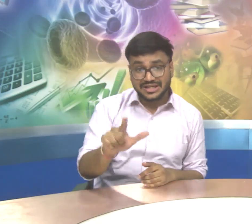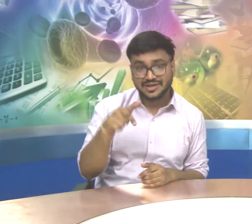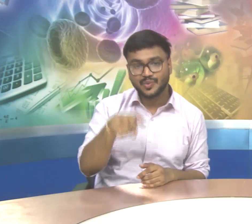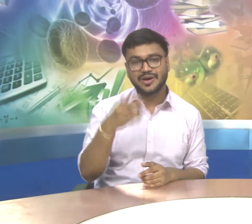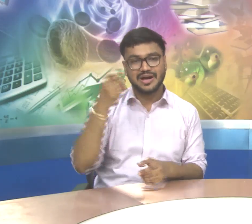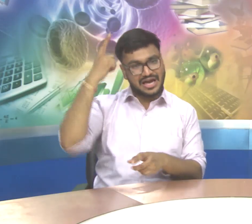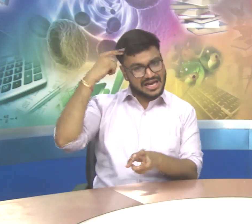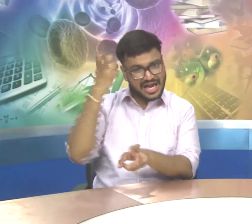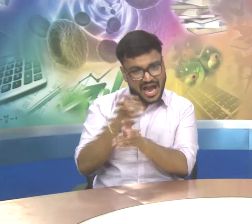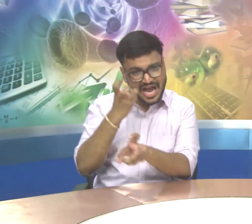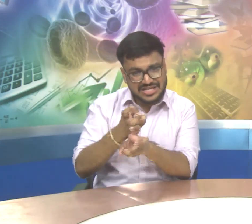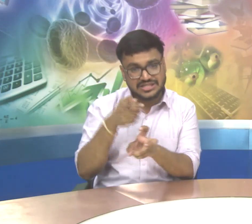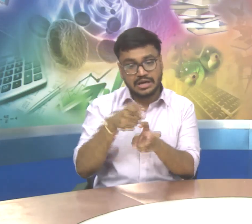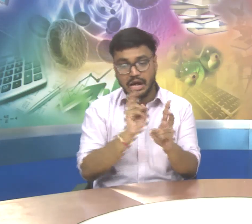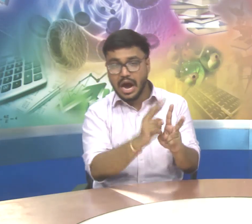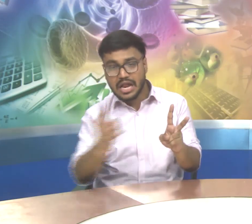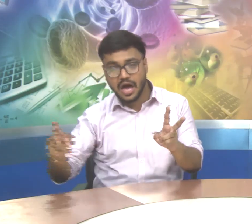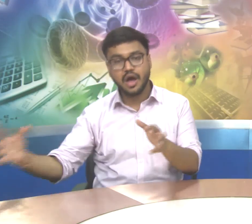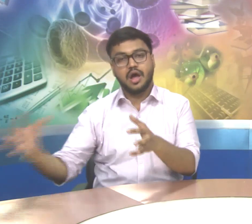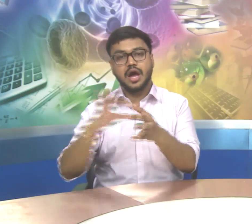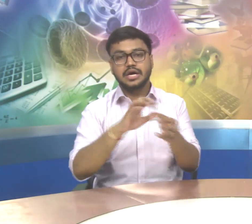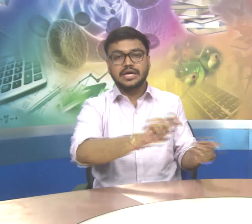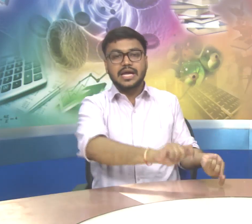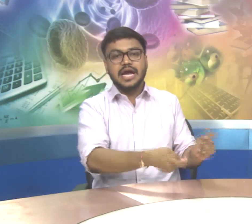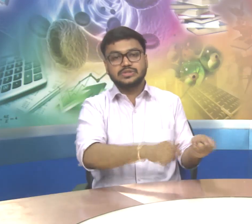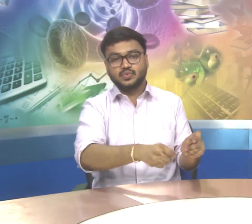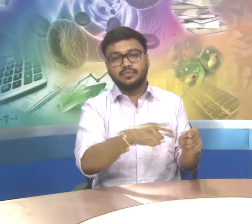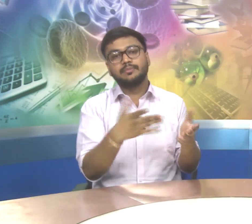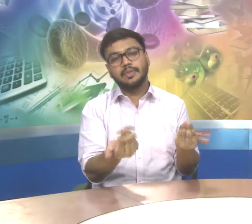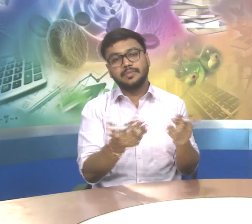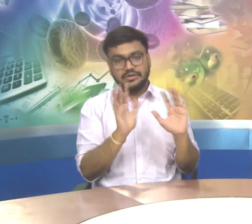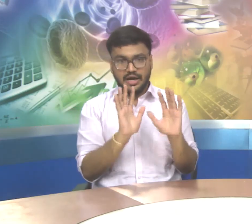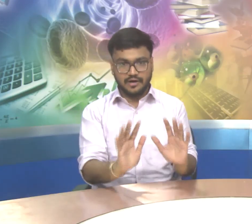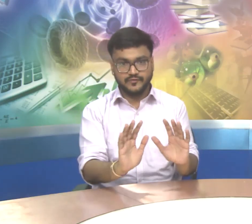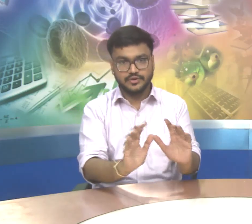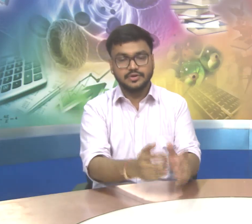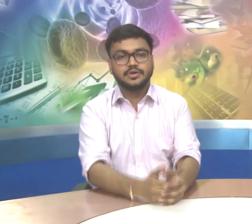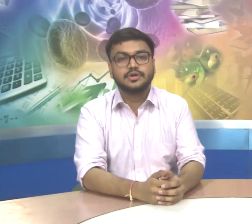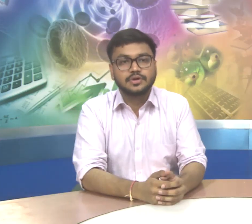And finally, it changed to modern industrial energy and